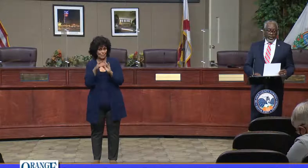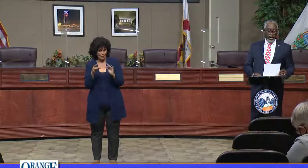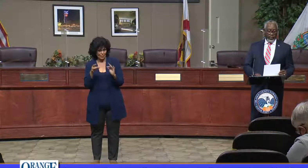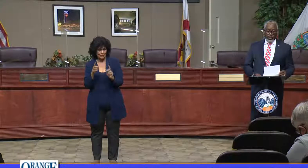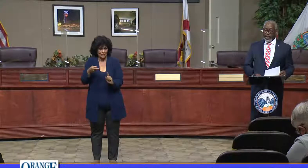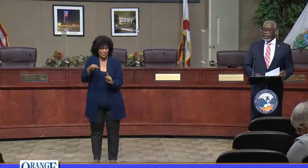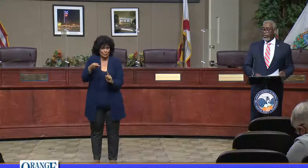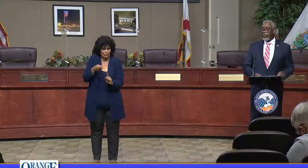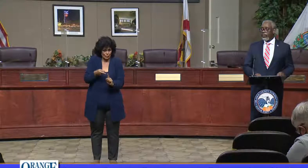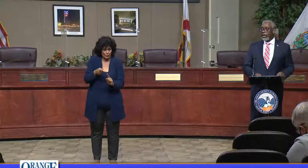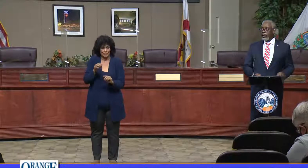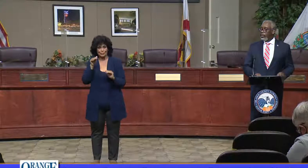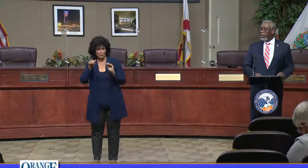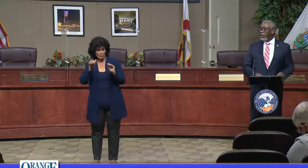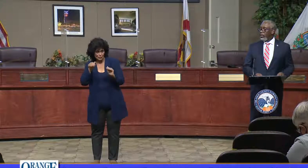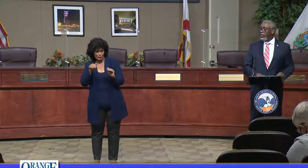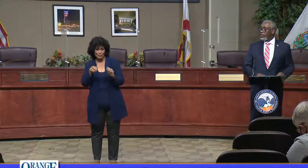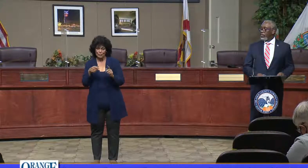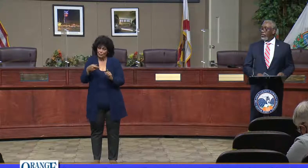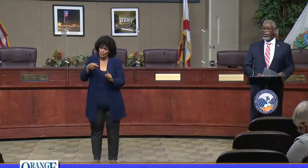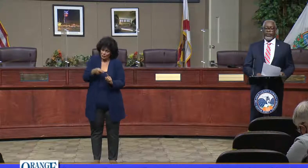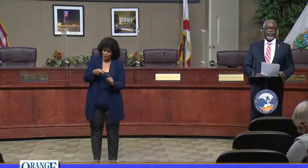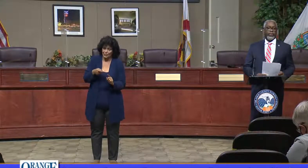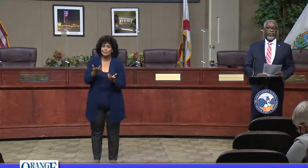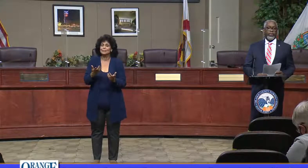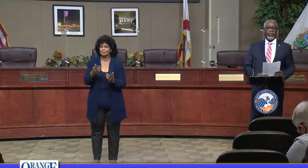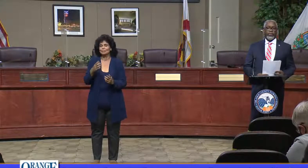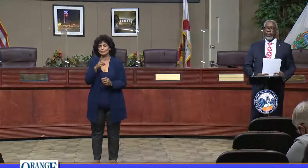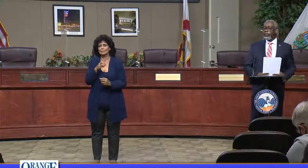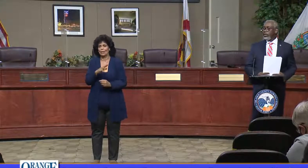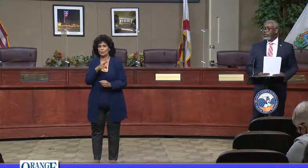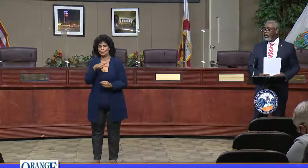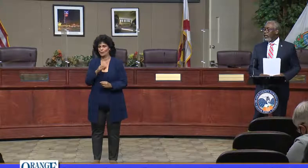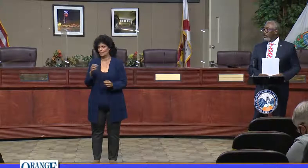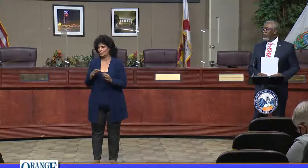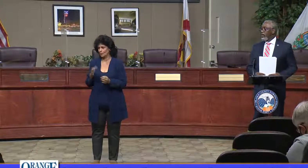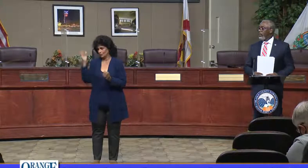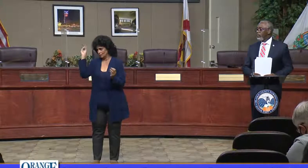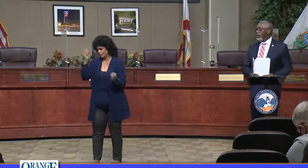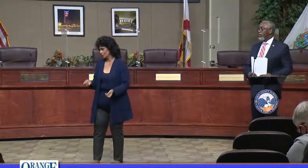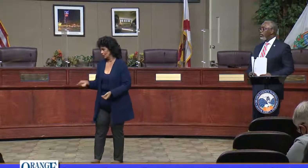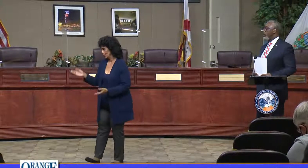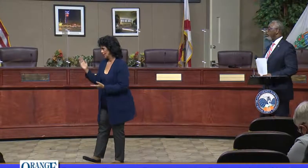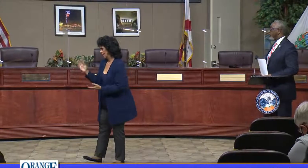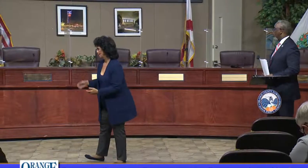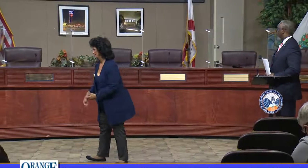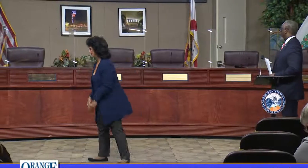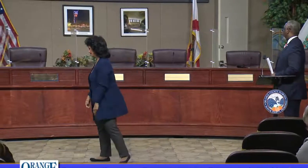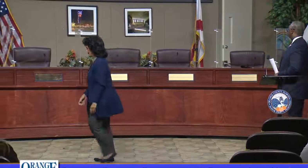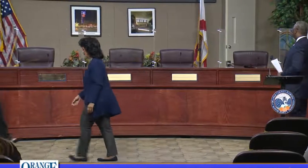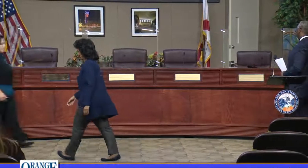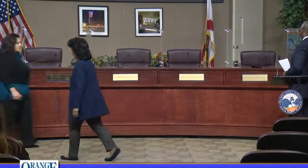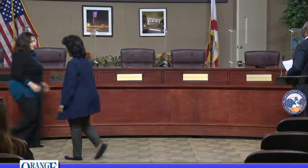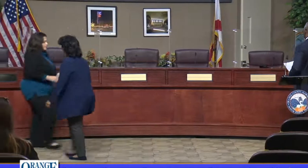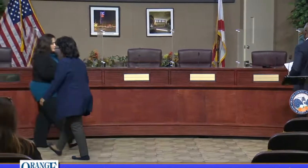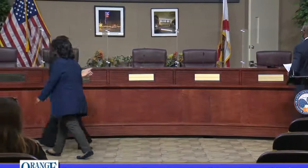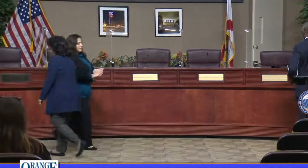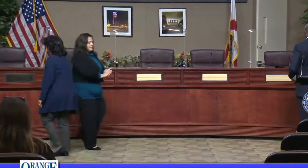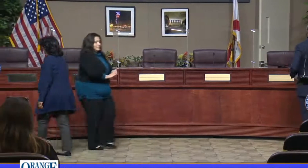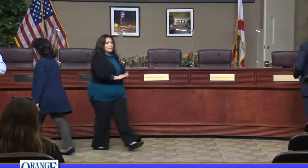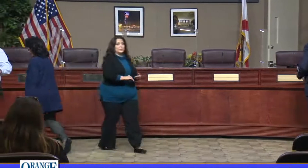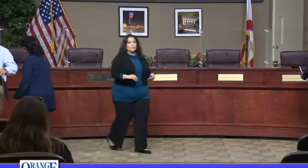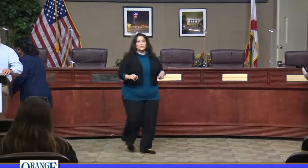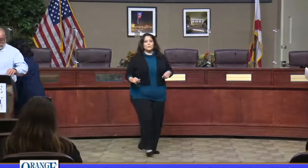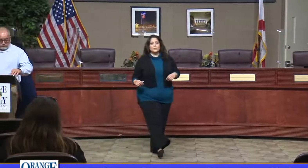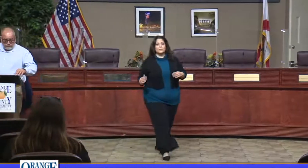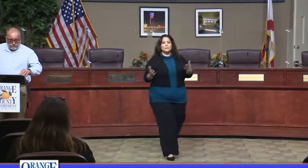and that reminder from Dr. Pino, and I'm going to turn it over to him at this time. Dr. Pino. Thank you, Mayor. Good afternoon,